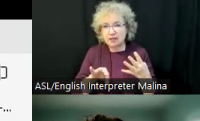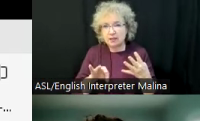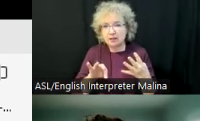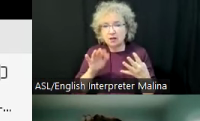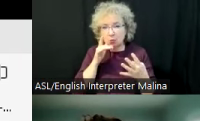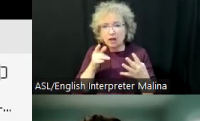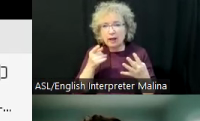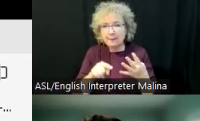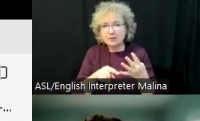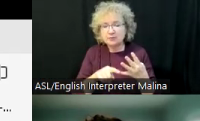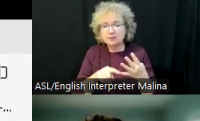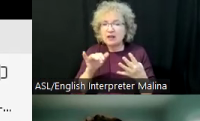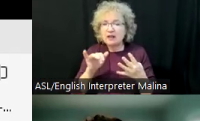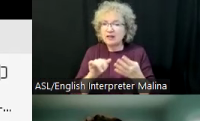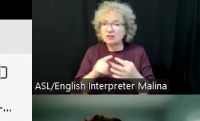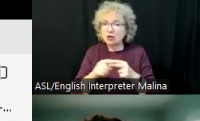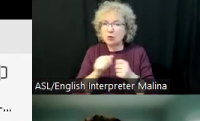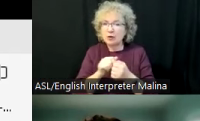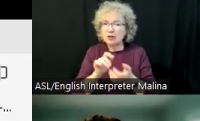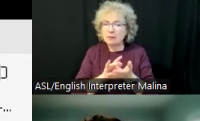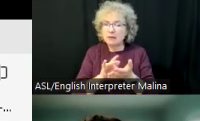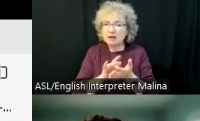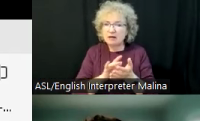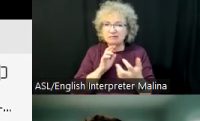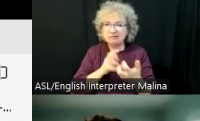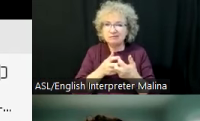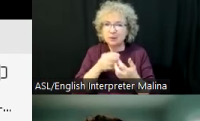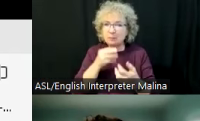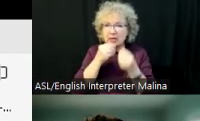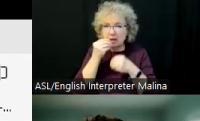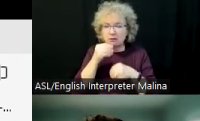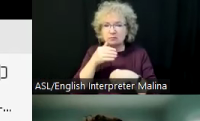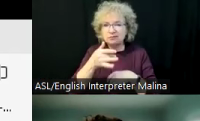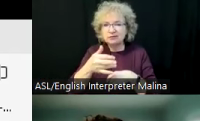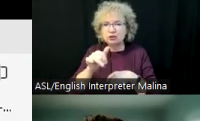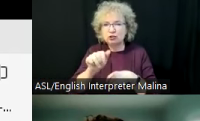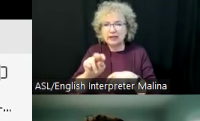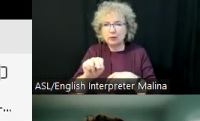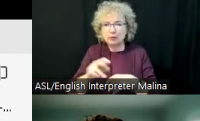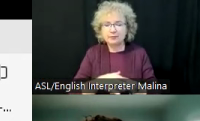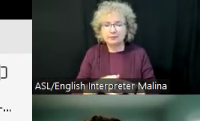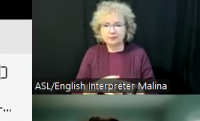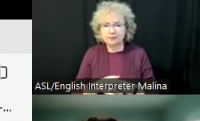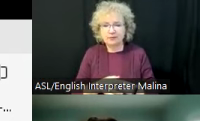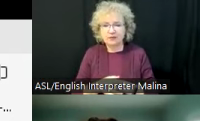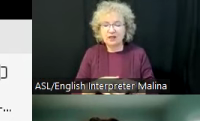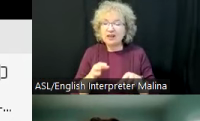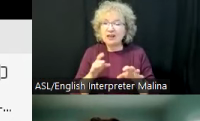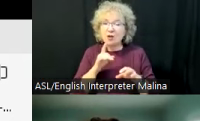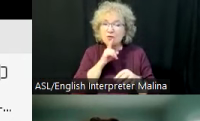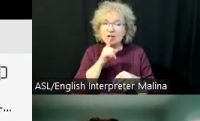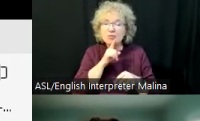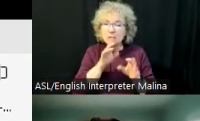medically tailored meals in January for this piece. What's really, really important to